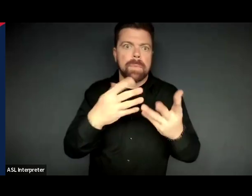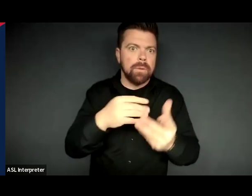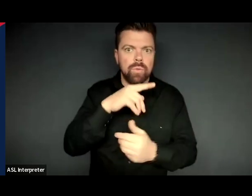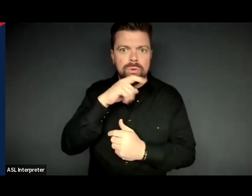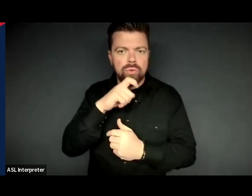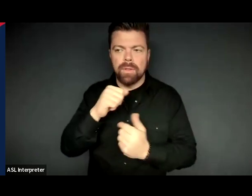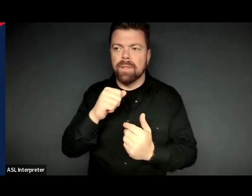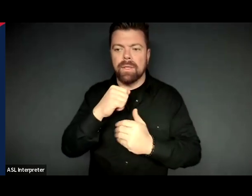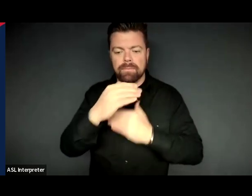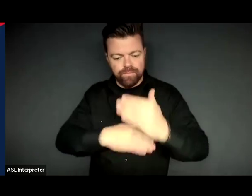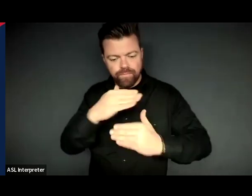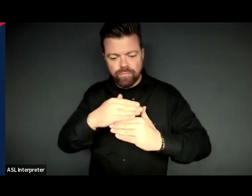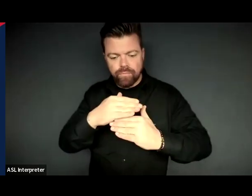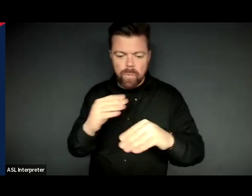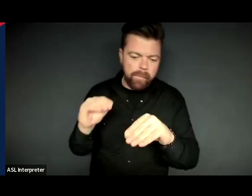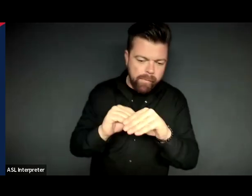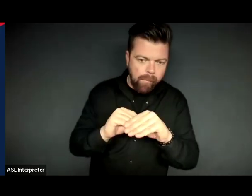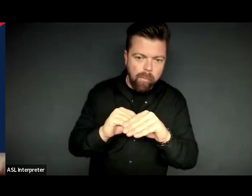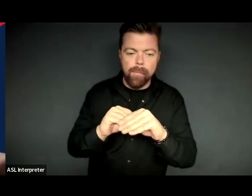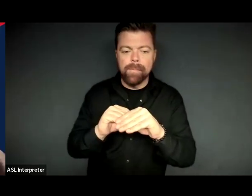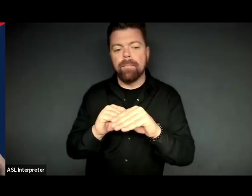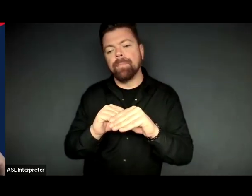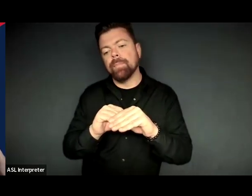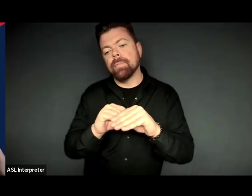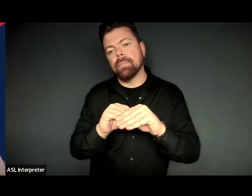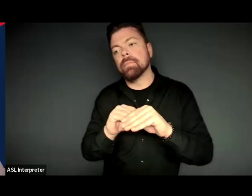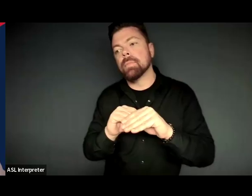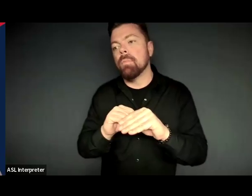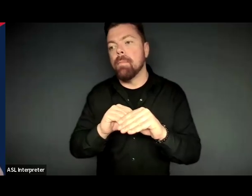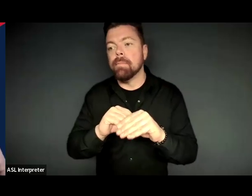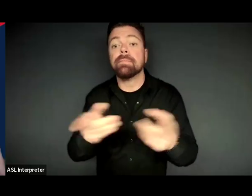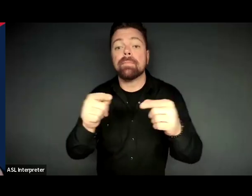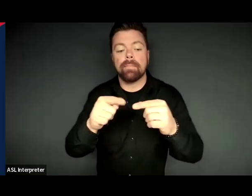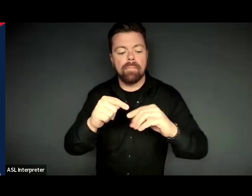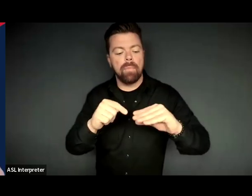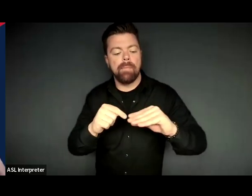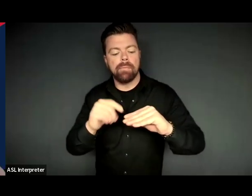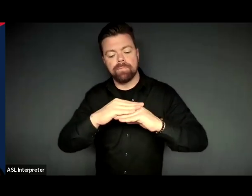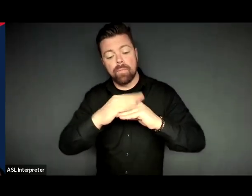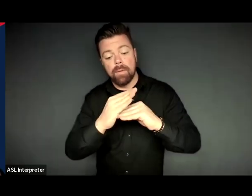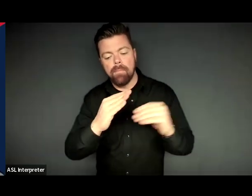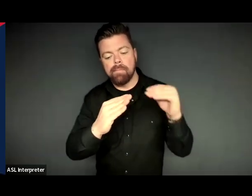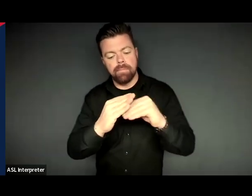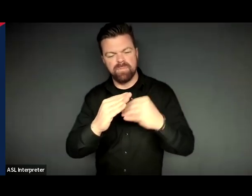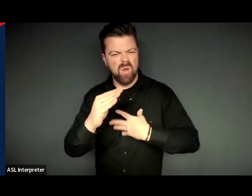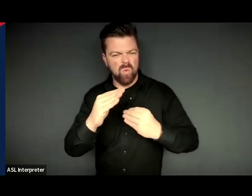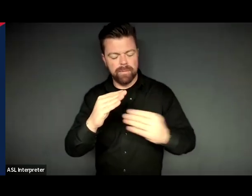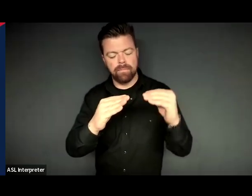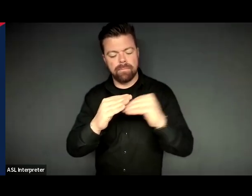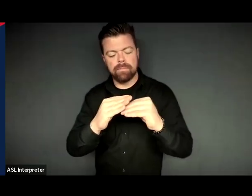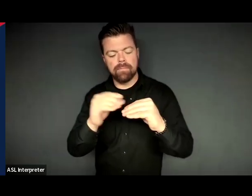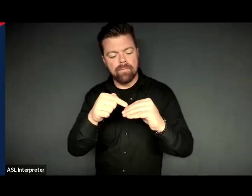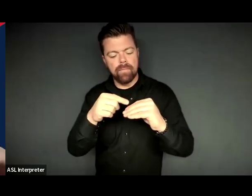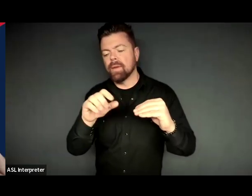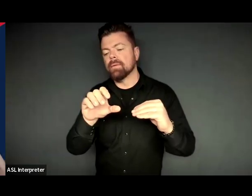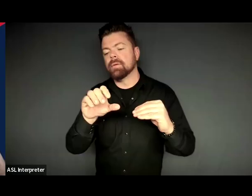one of the more traditional and one of the basic things. And you put in a piece of gauze into the wound that has some